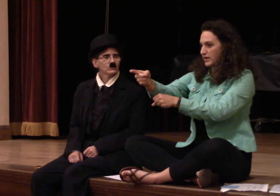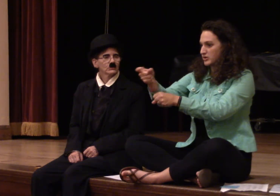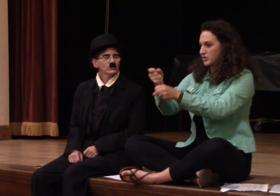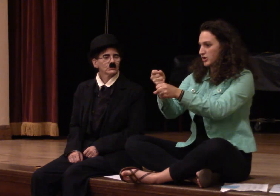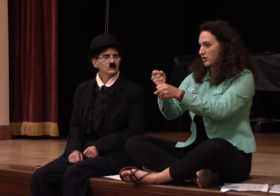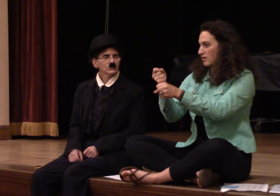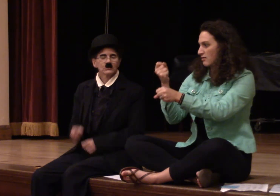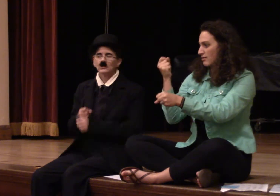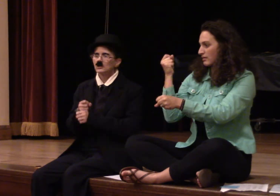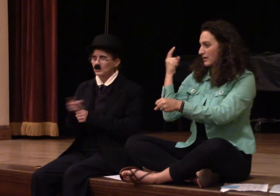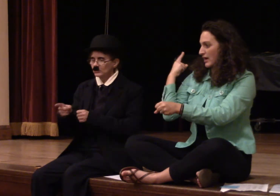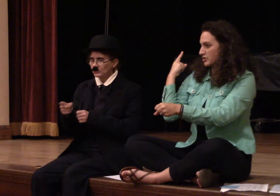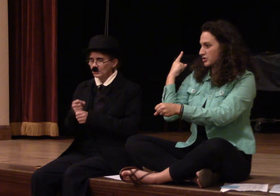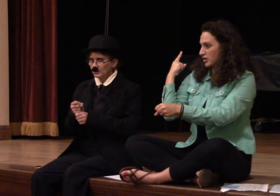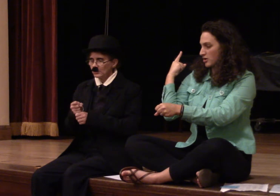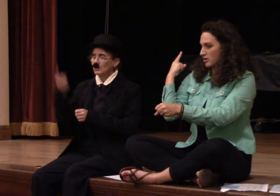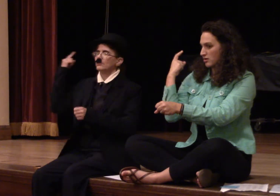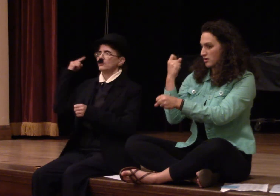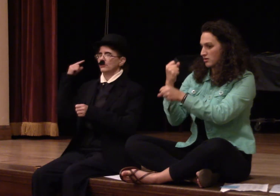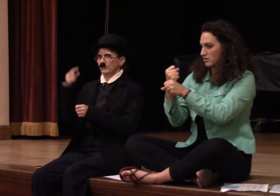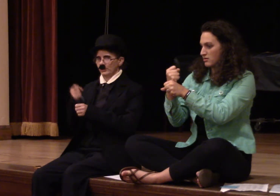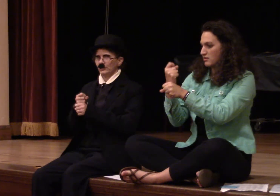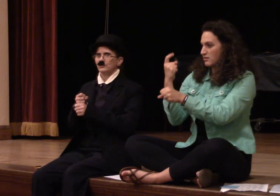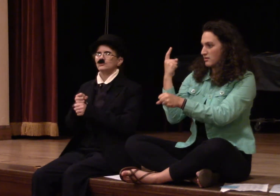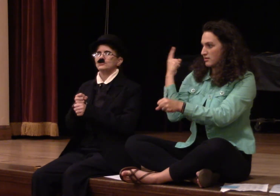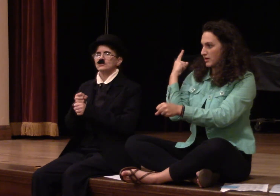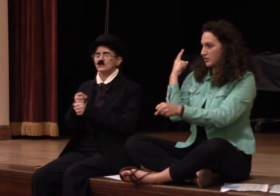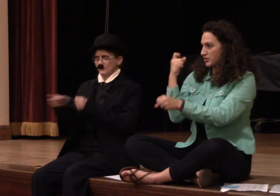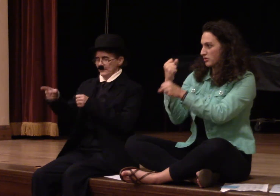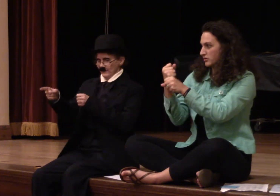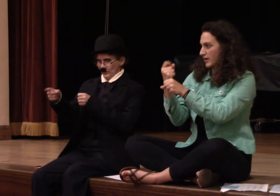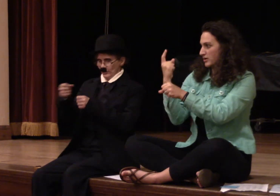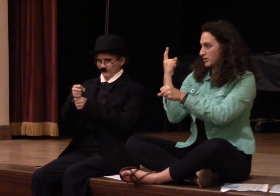next year, last year. Last year goes behind